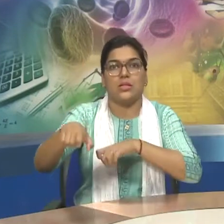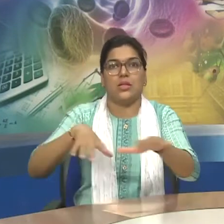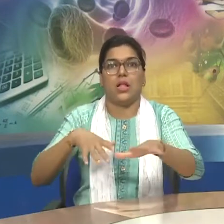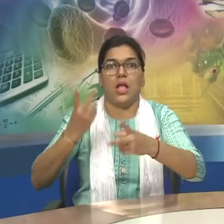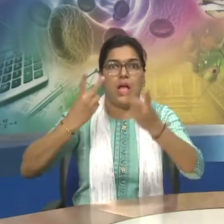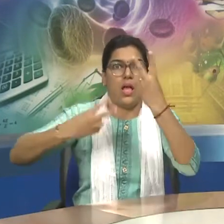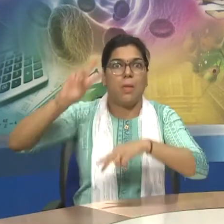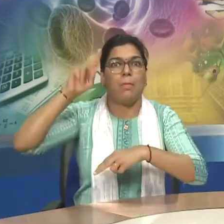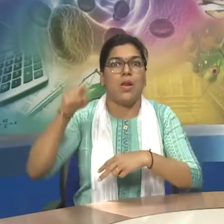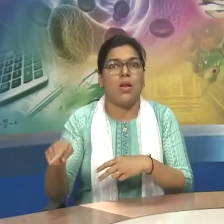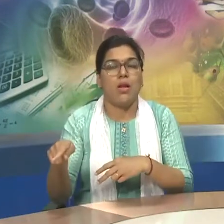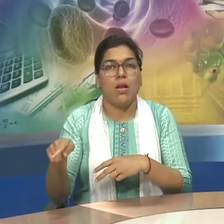idyllic.